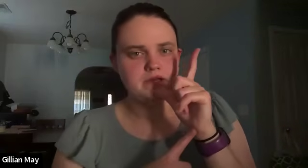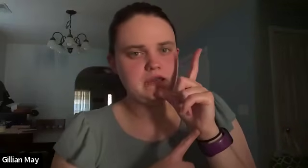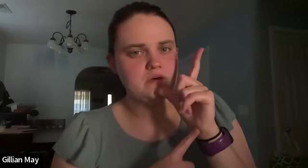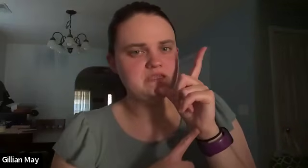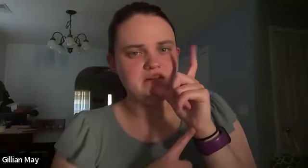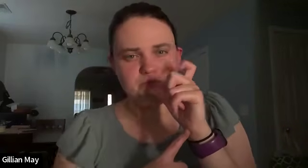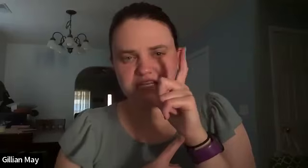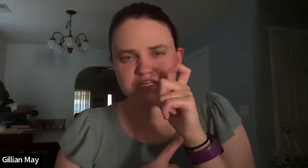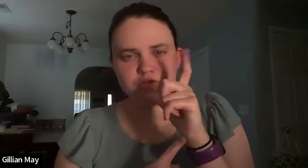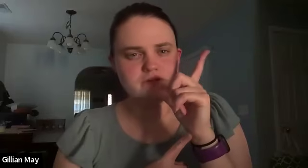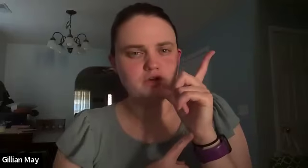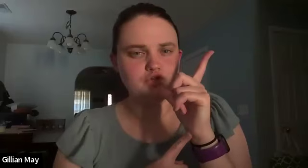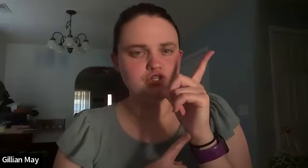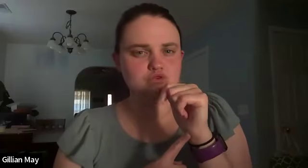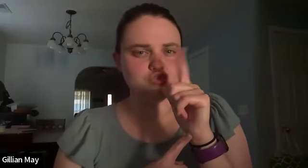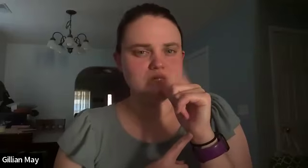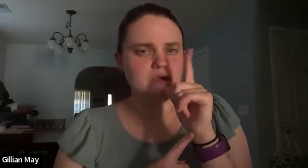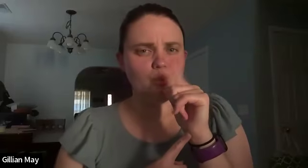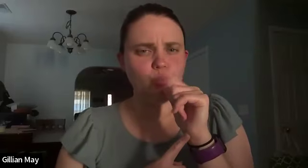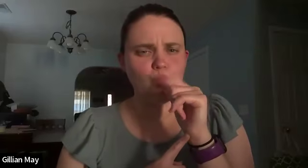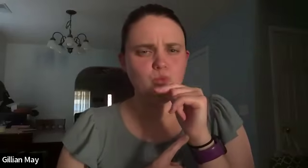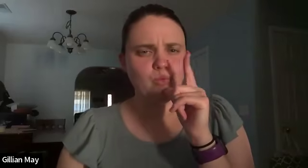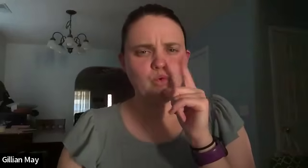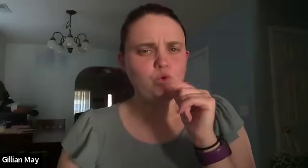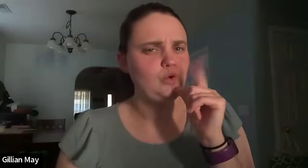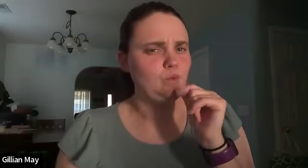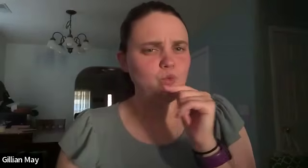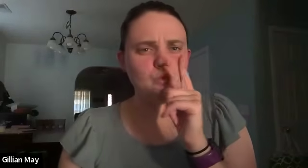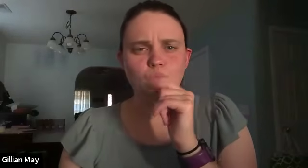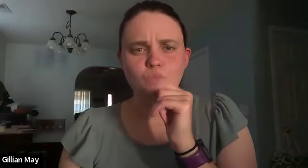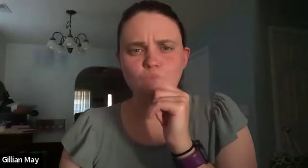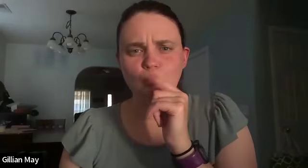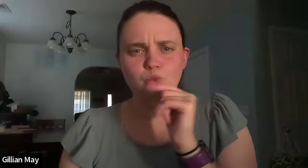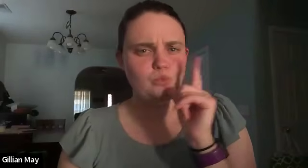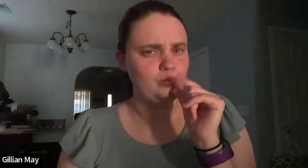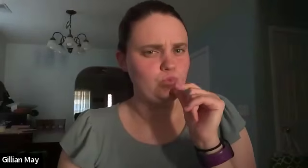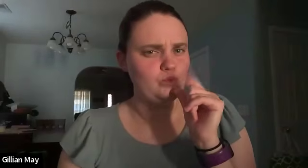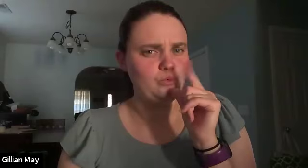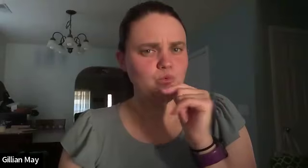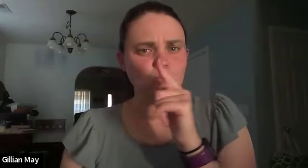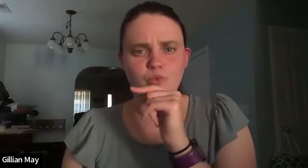but now instead of bending your finger, you just go straight down. Ooh, ooh, ooh, ooh.